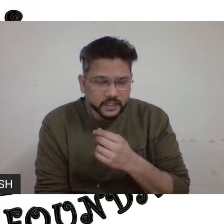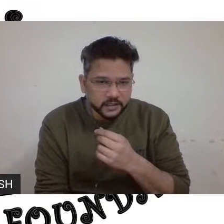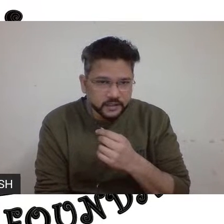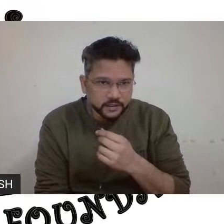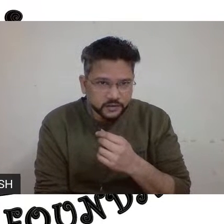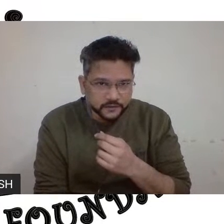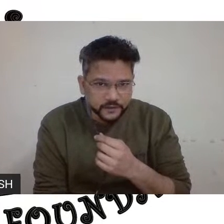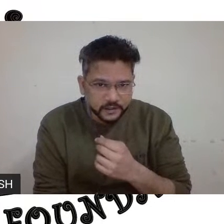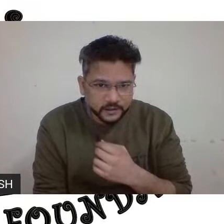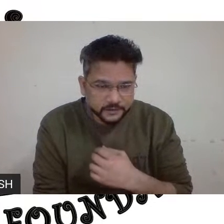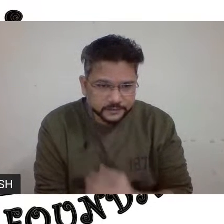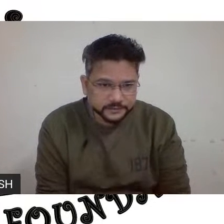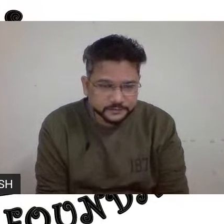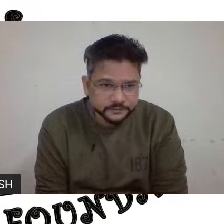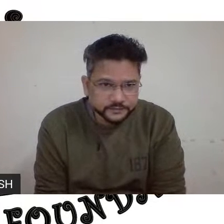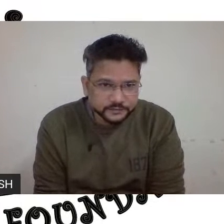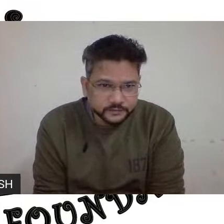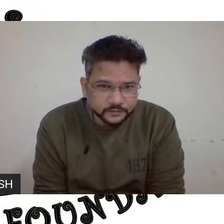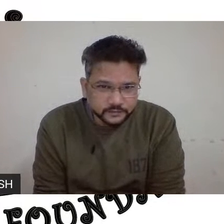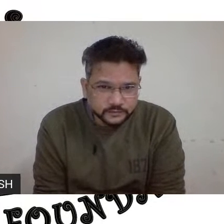Gurpreet ji, I can't hear you, in fact.